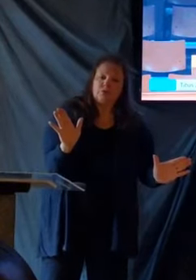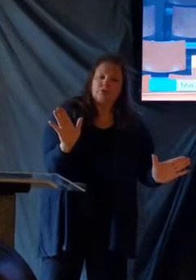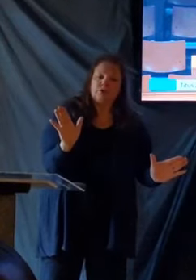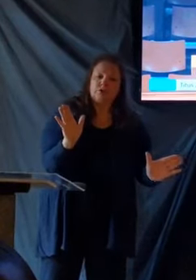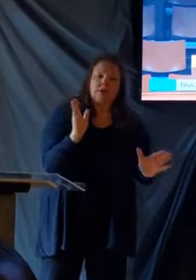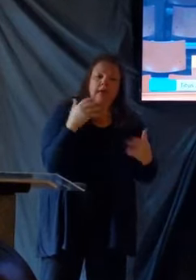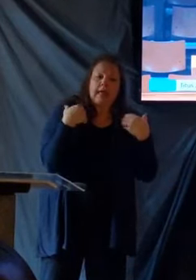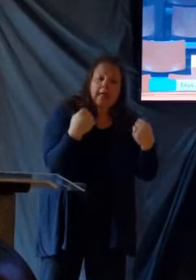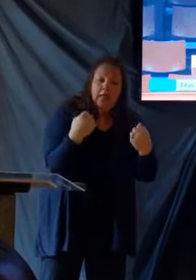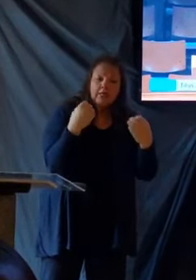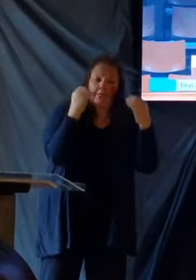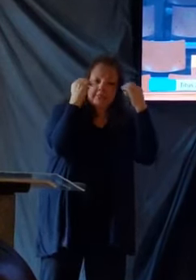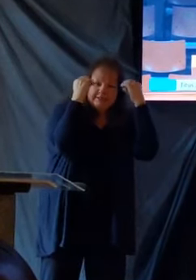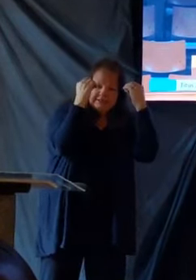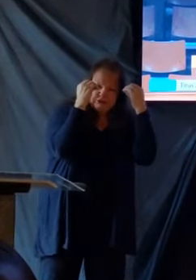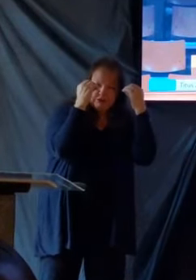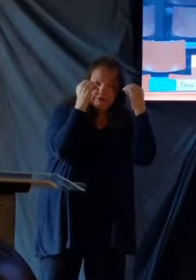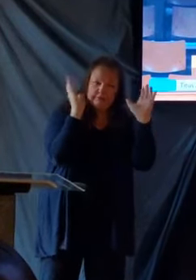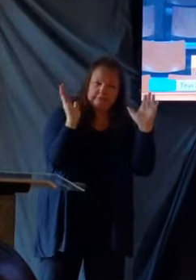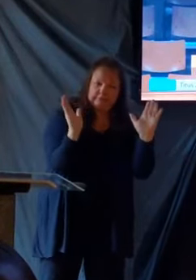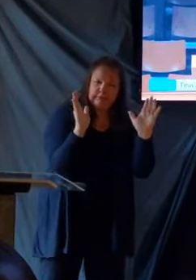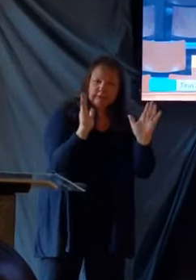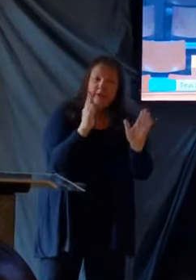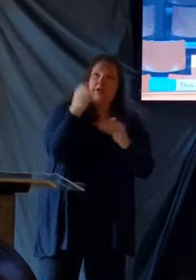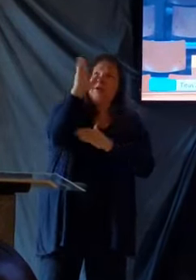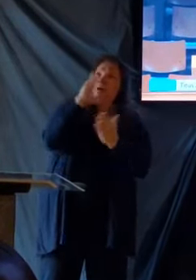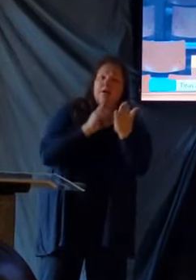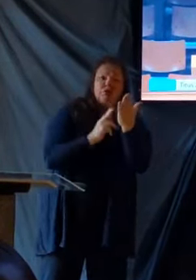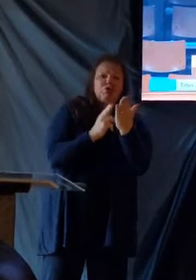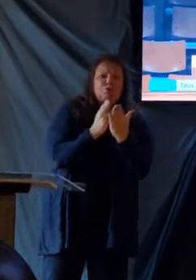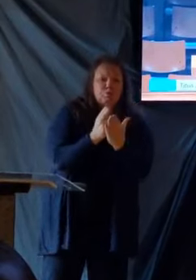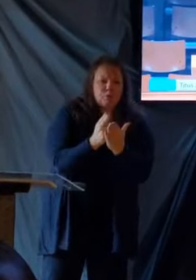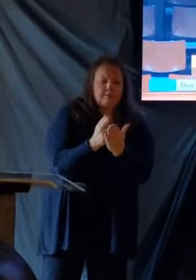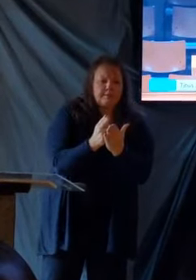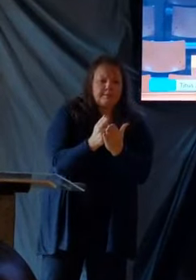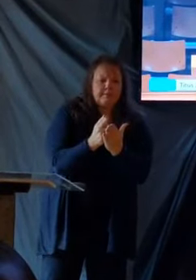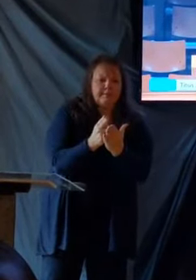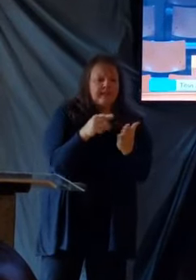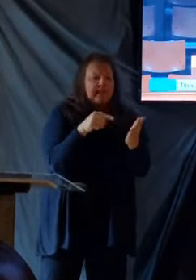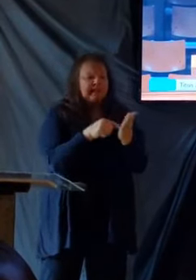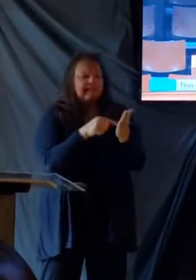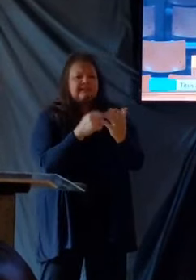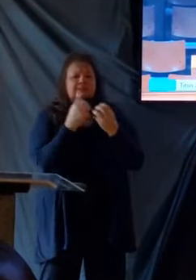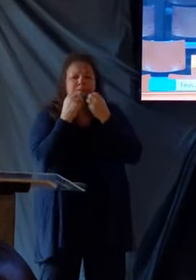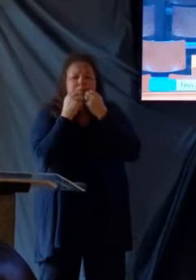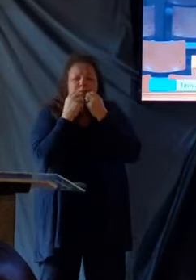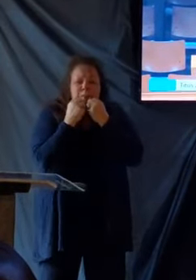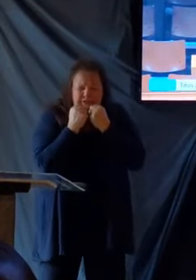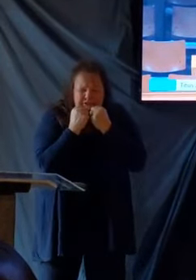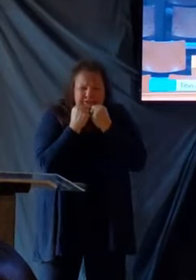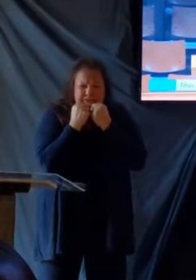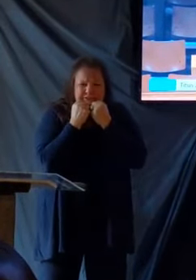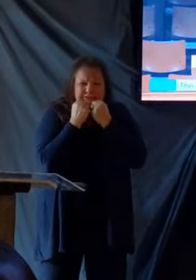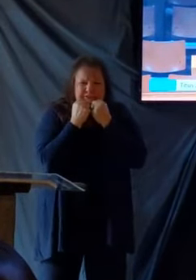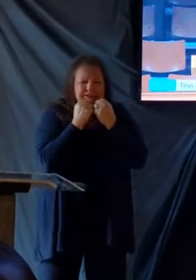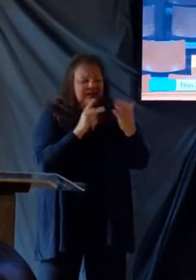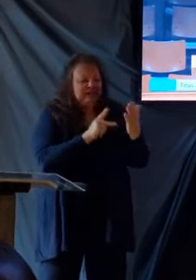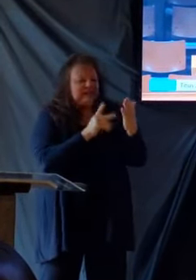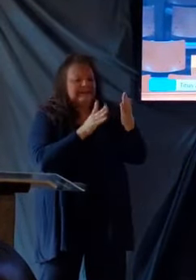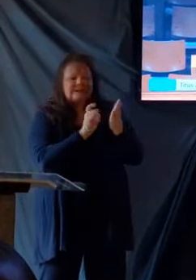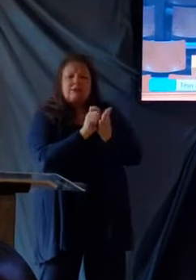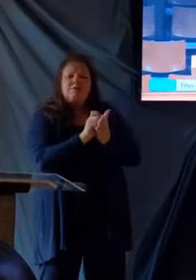teaching, health-producing teaching, the truth of God. This is precious. The psalmist